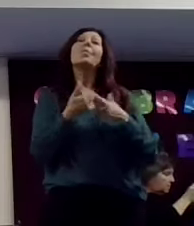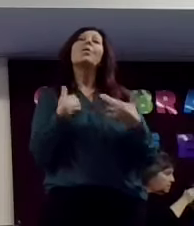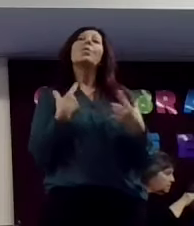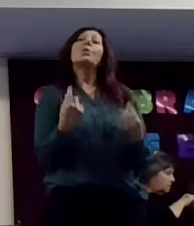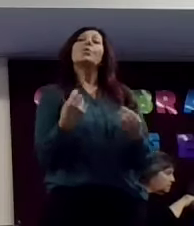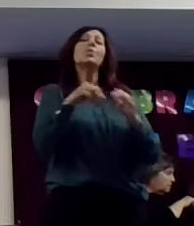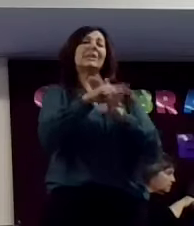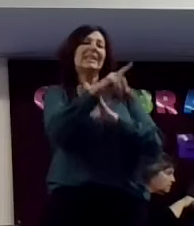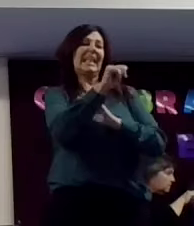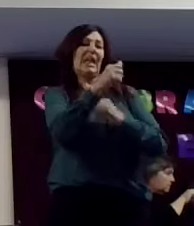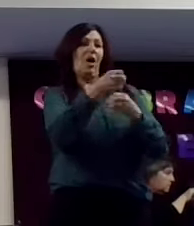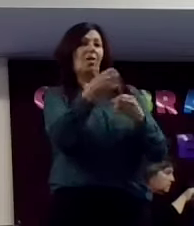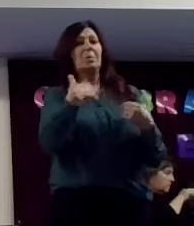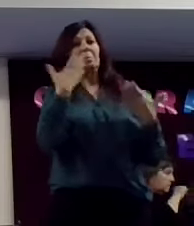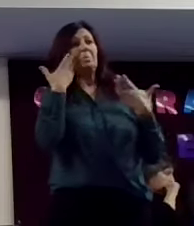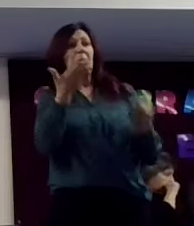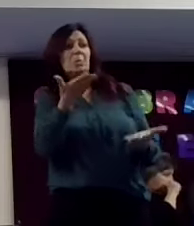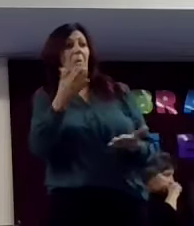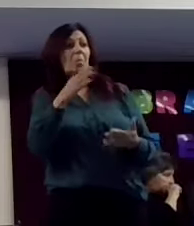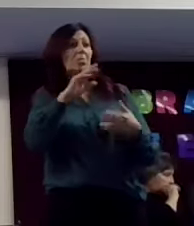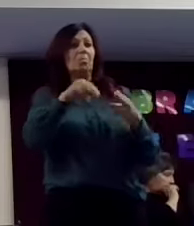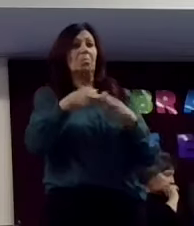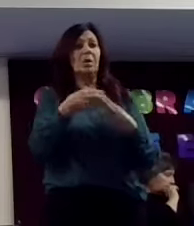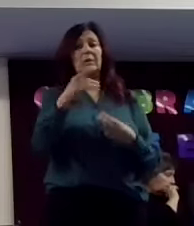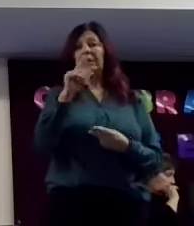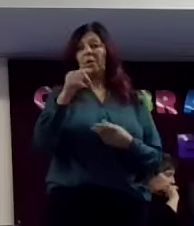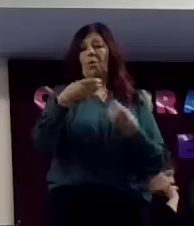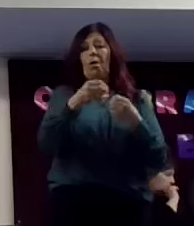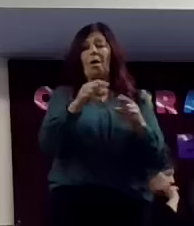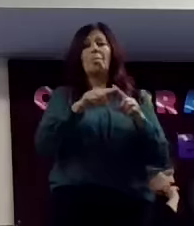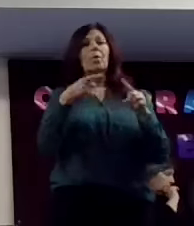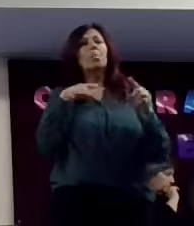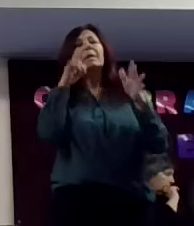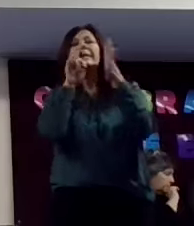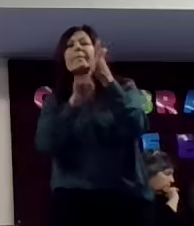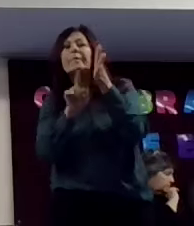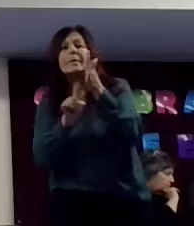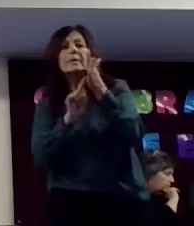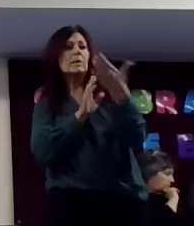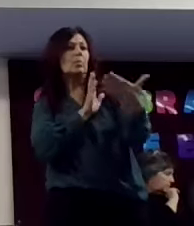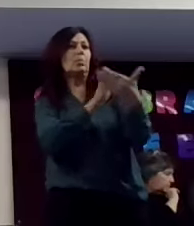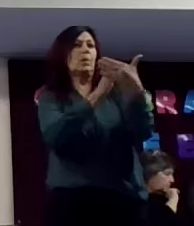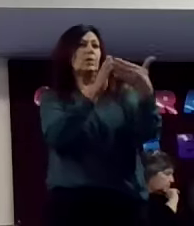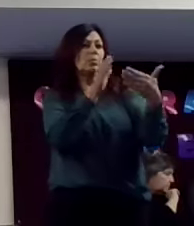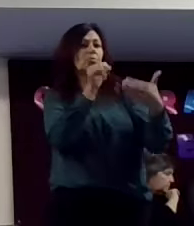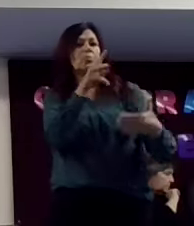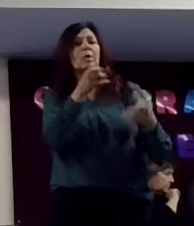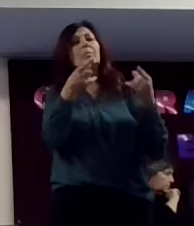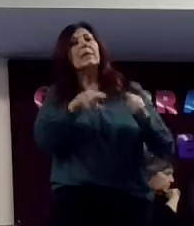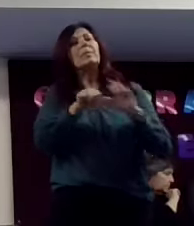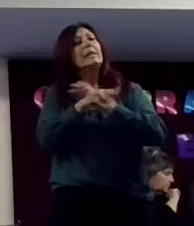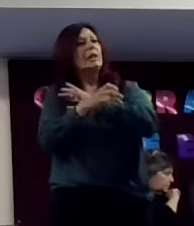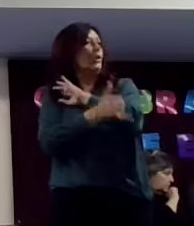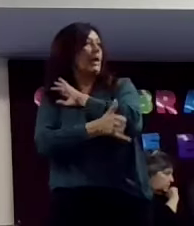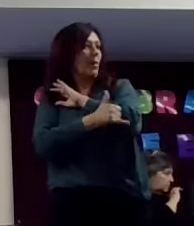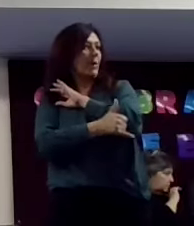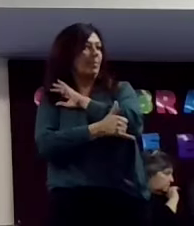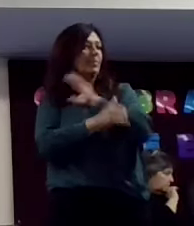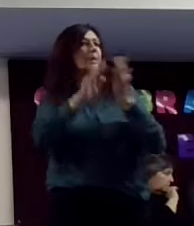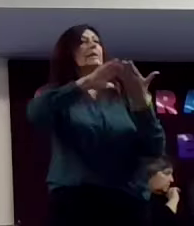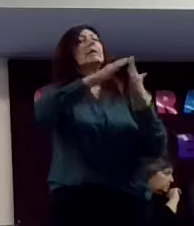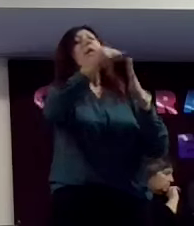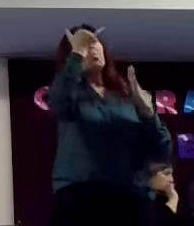in the district attorney's office. I don't know how familiar you all are with it, but we investigate and prosecute the crimes that happen in Erie County. City